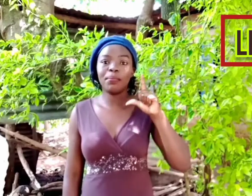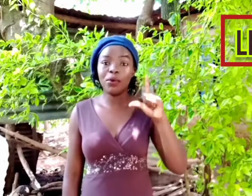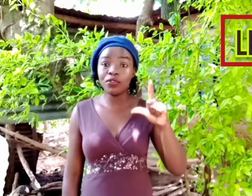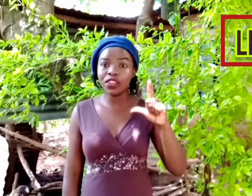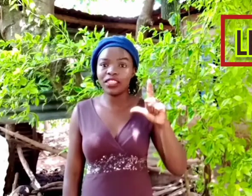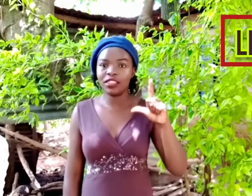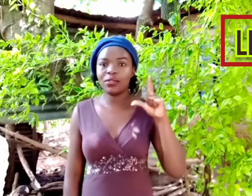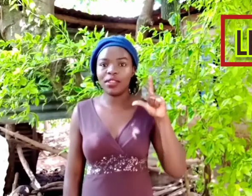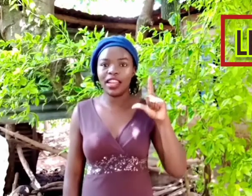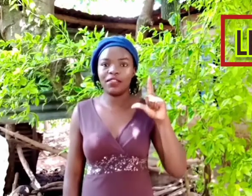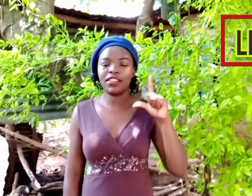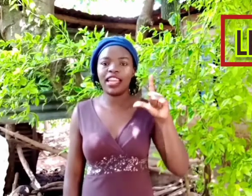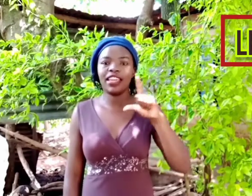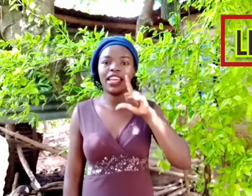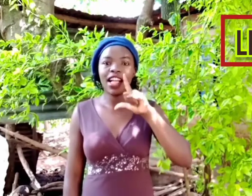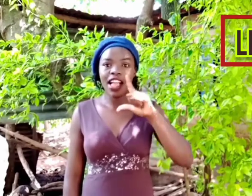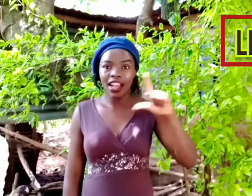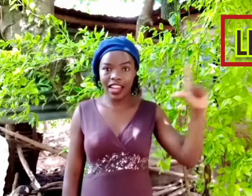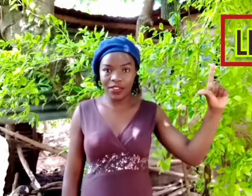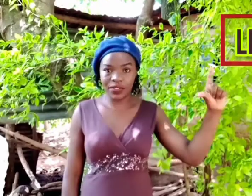move it to the left side. Left.